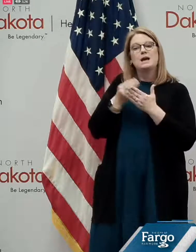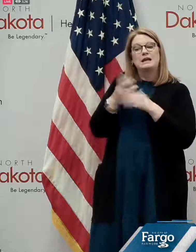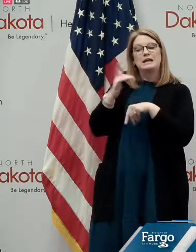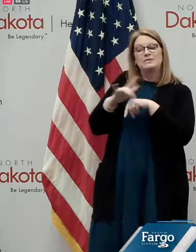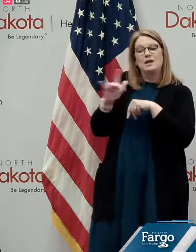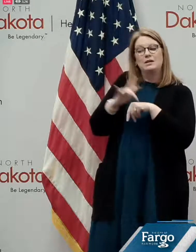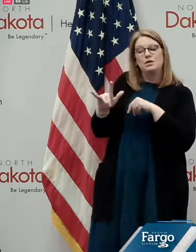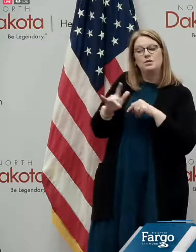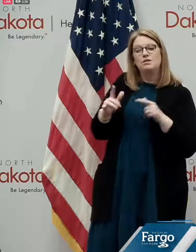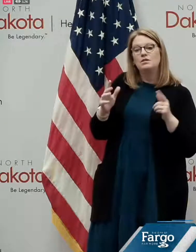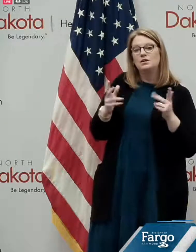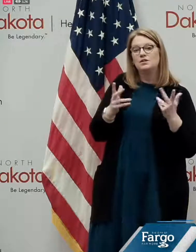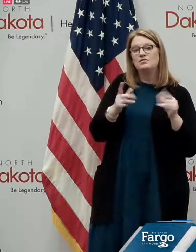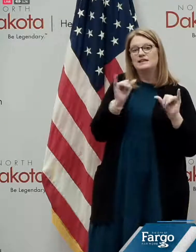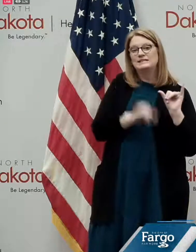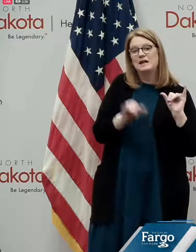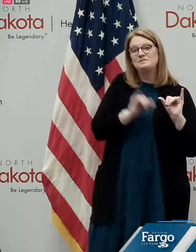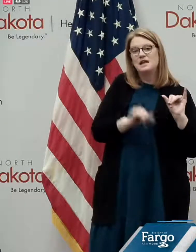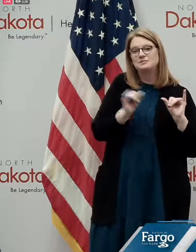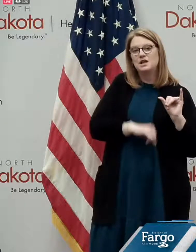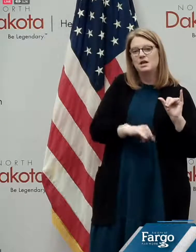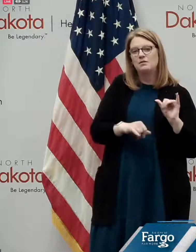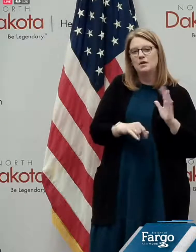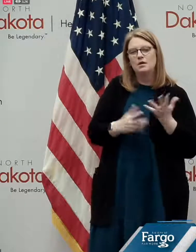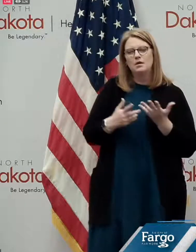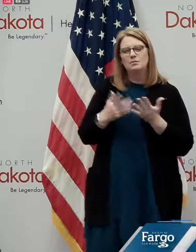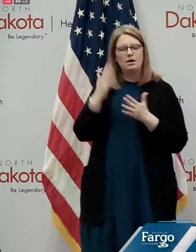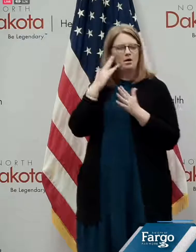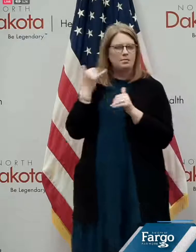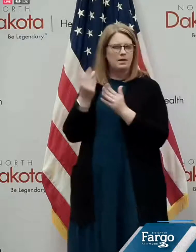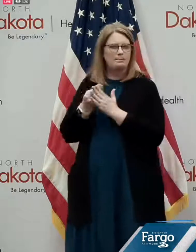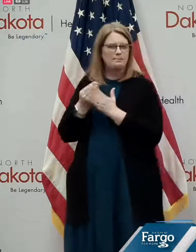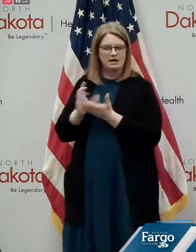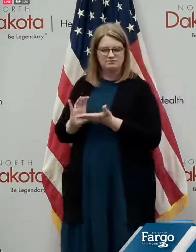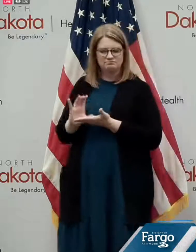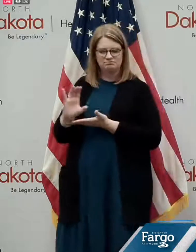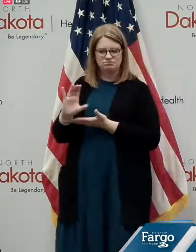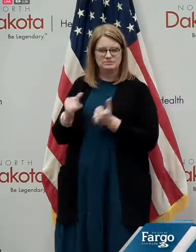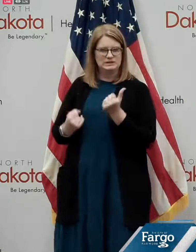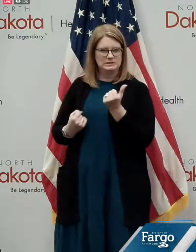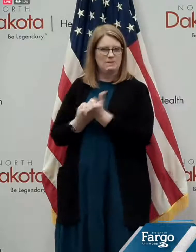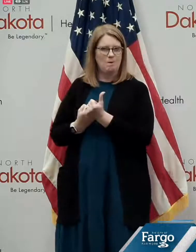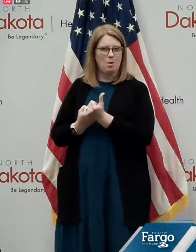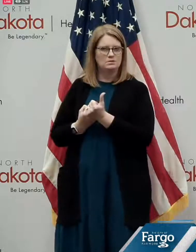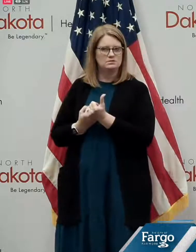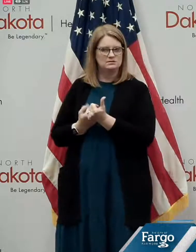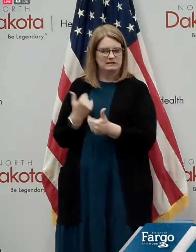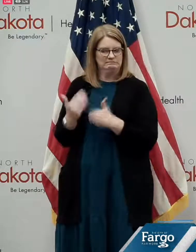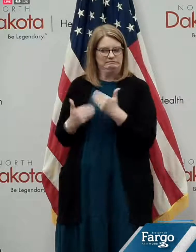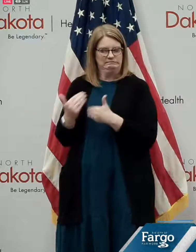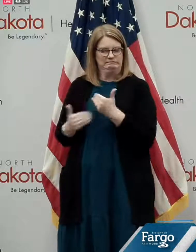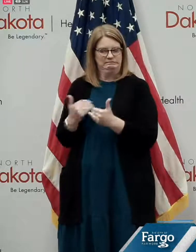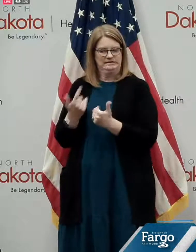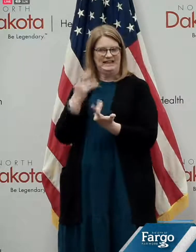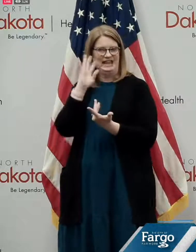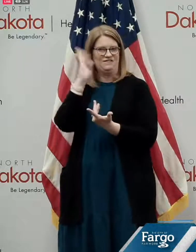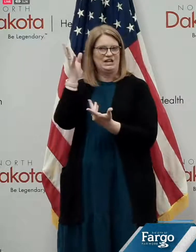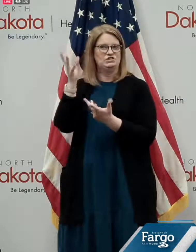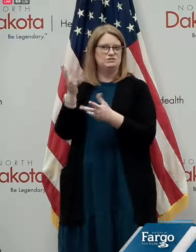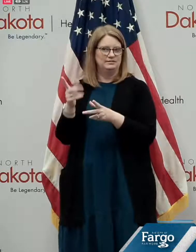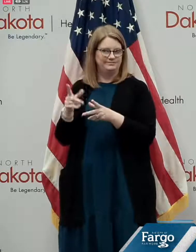more stuff the way we've been doing it. I'm hoping that there'll be some funding that supports the rapid evolution of innovation to help